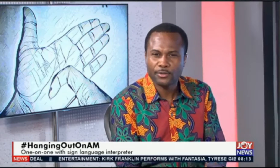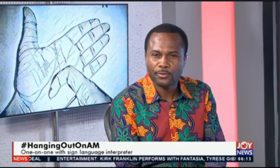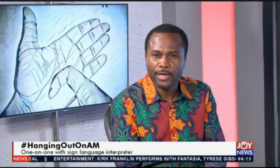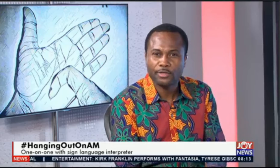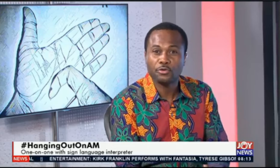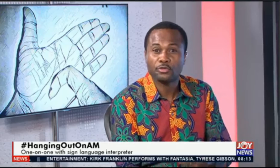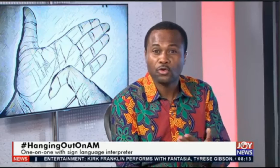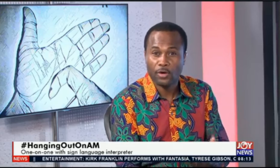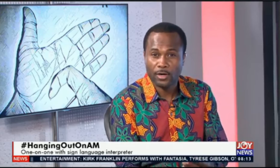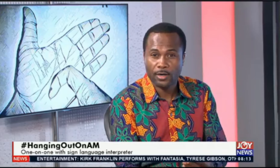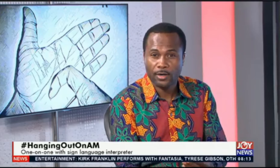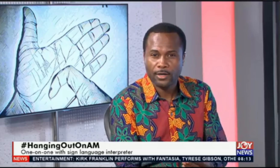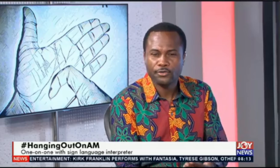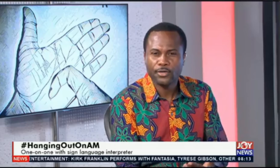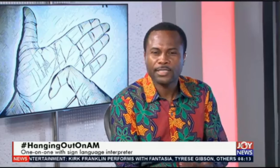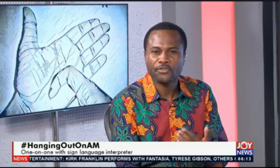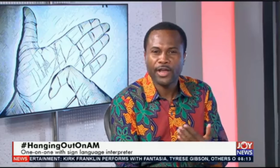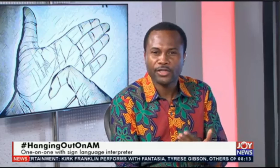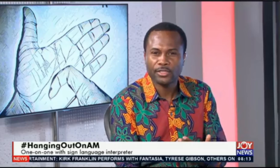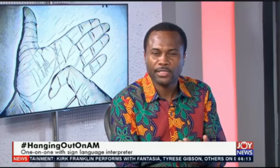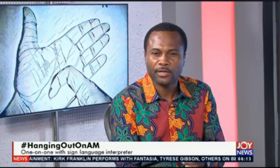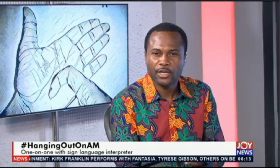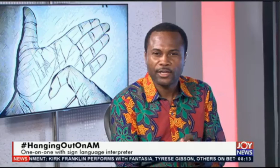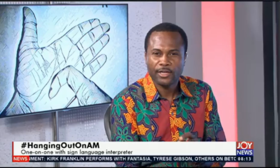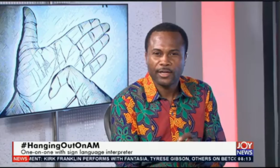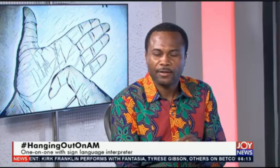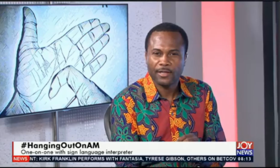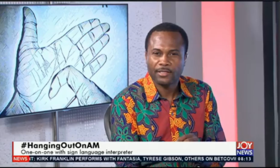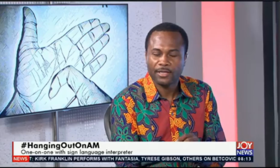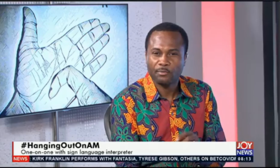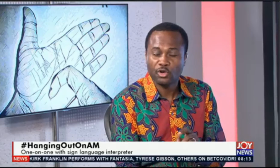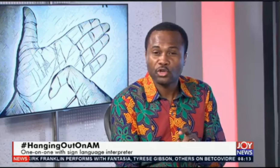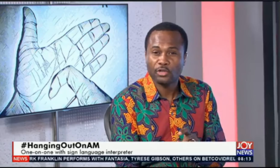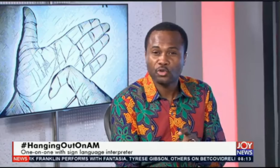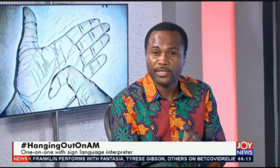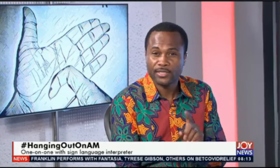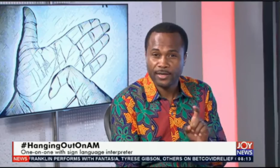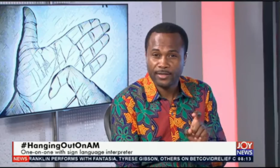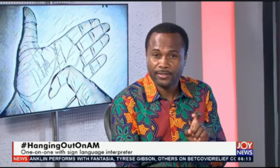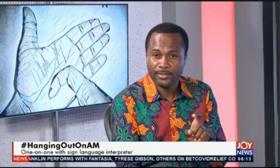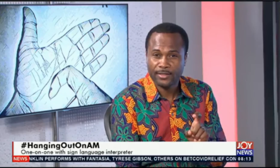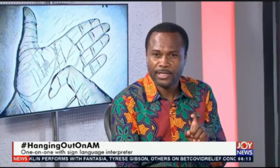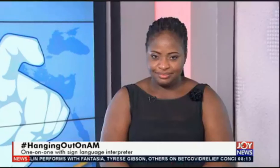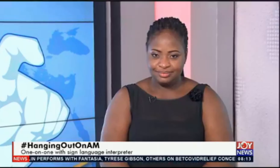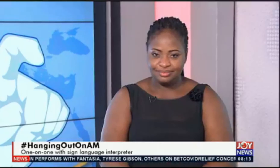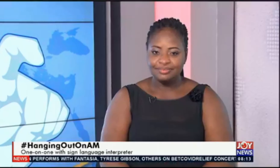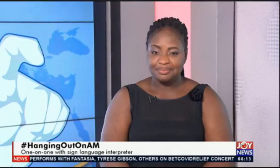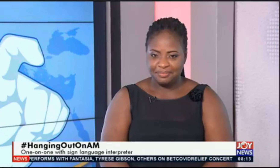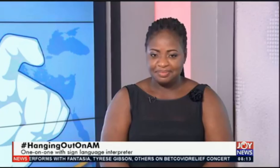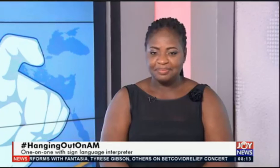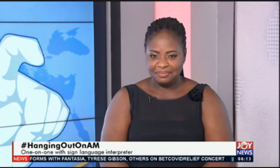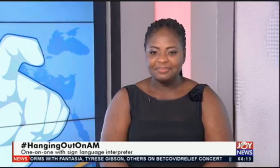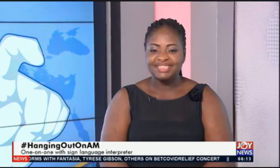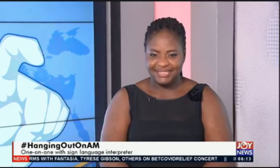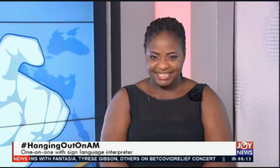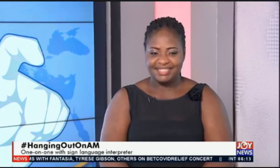introduced you and you could talk. Do you get such reactions that because you are doing signing, they assume that you're also